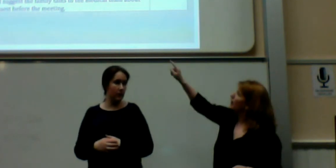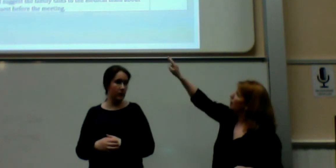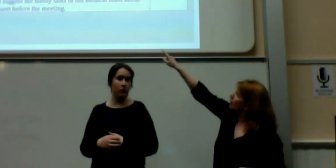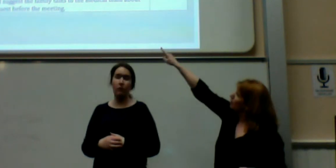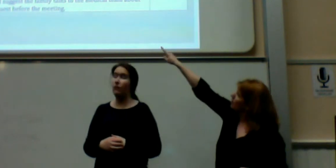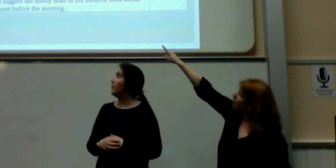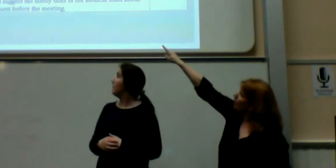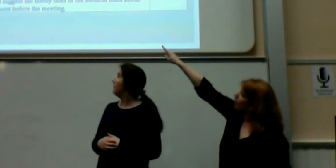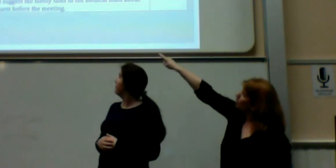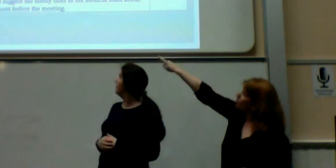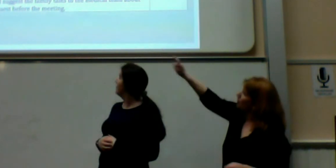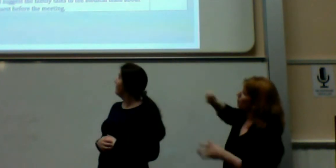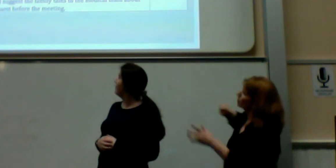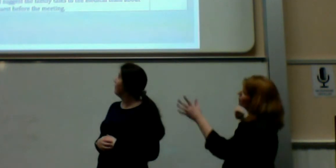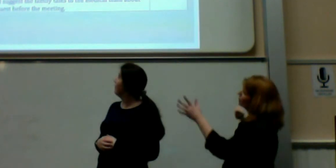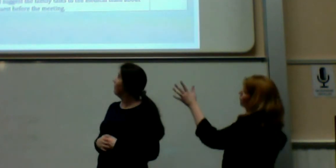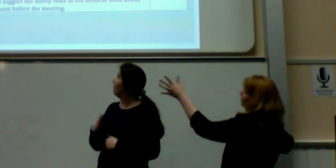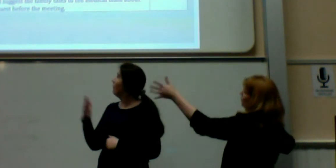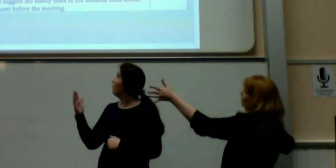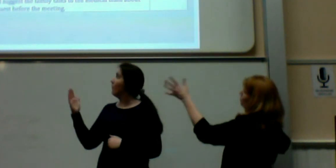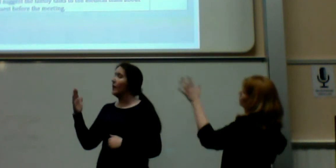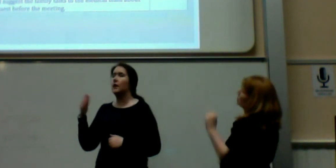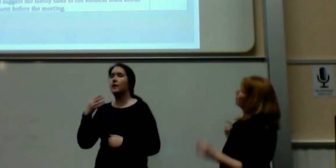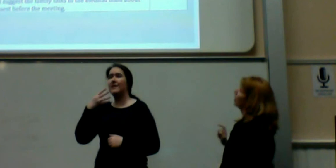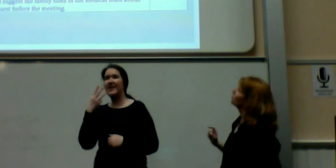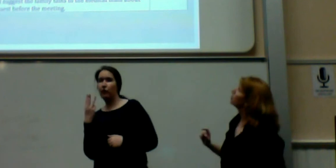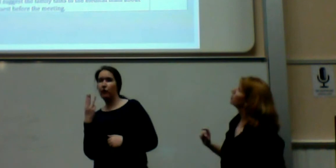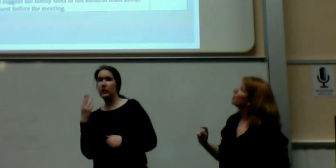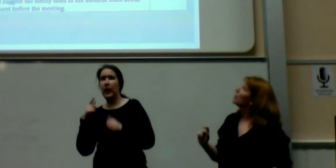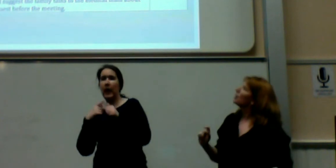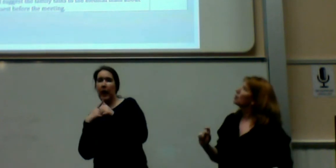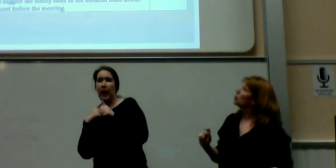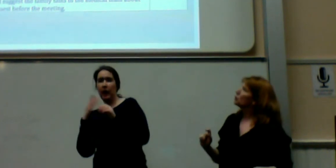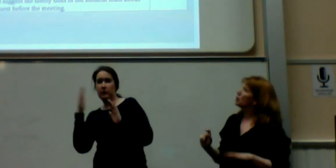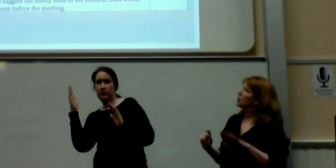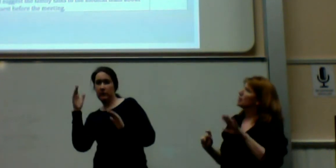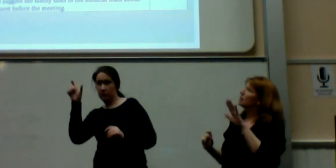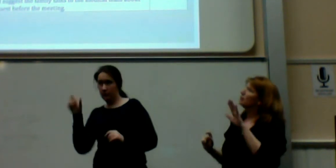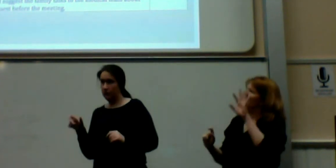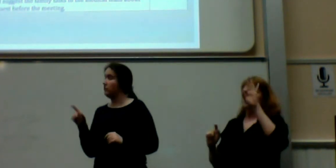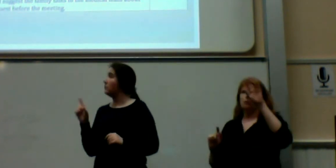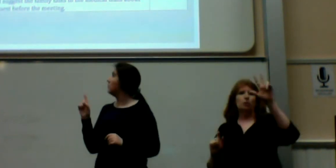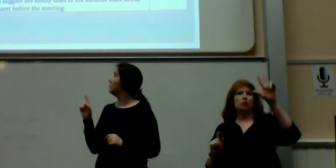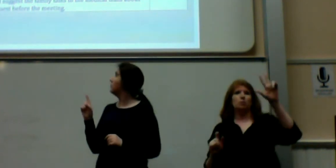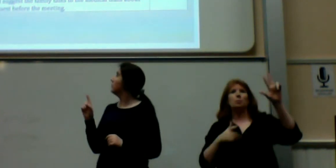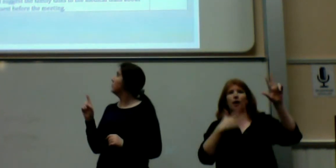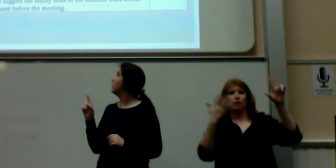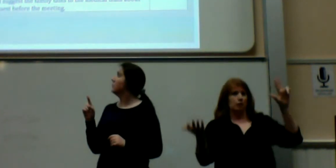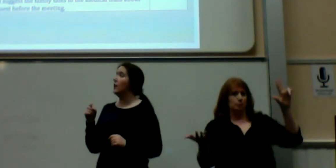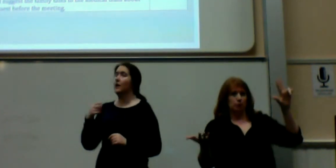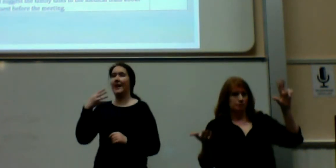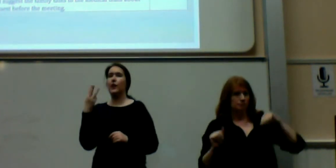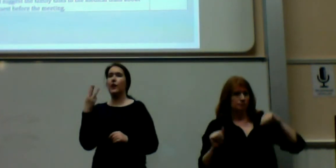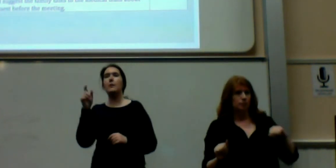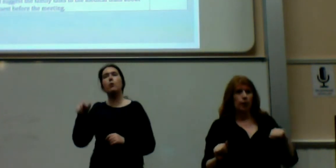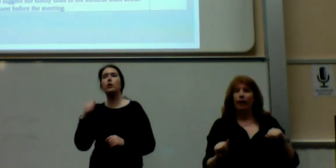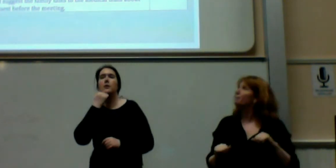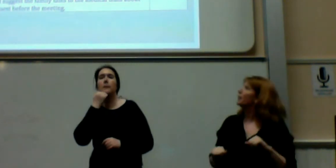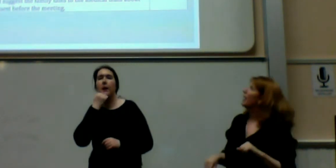So the column over there, which is the furthest column to the left, you see 93 was the respondent